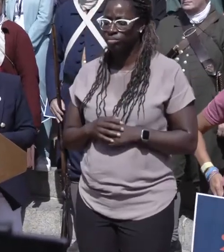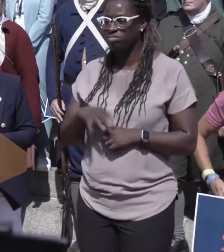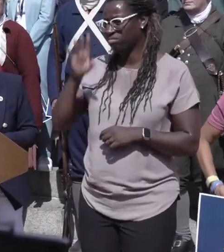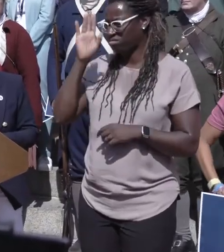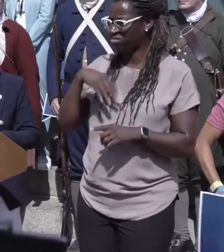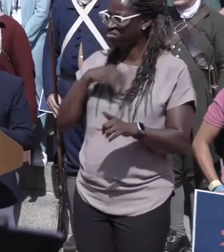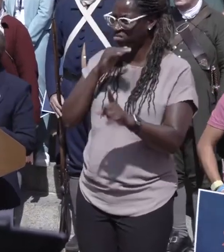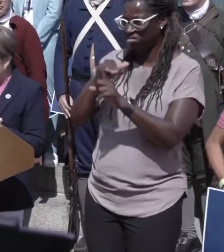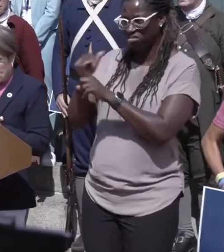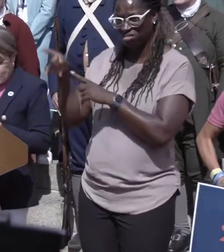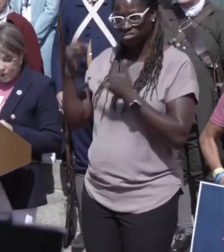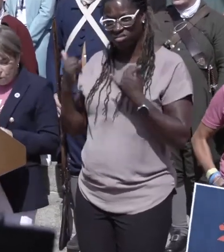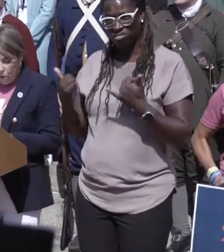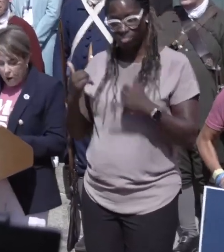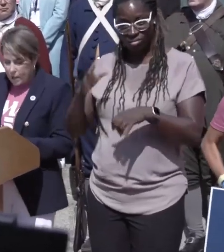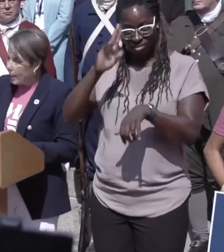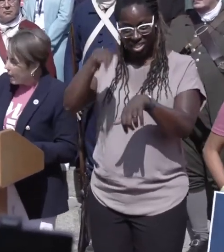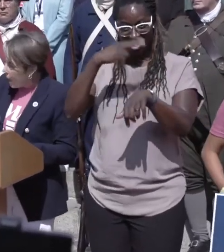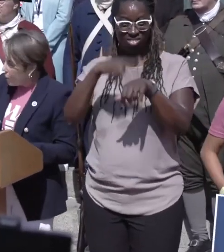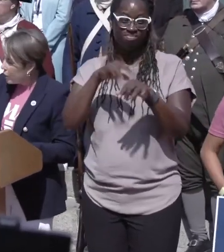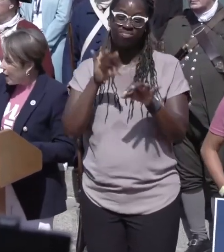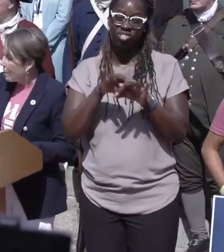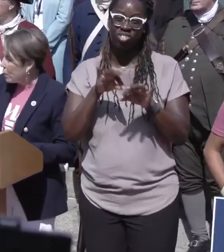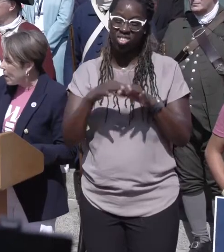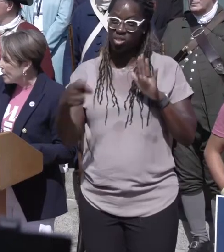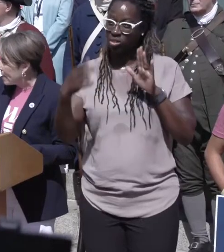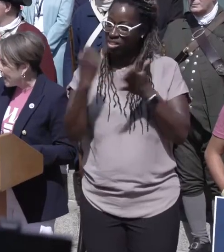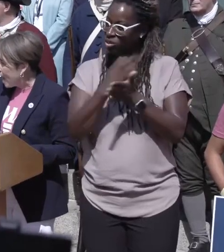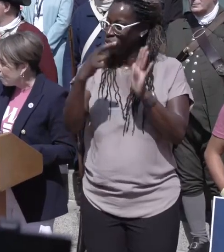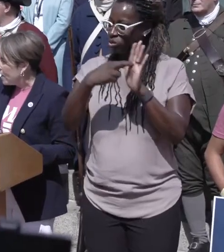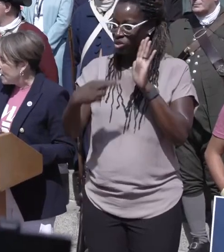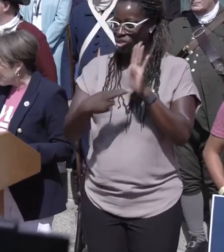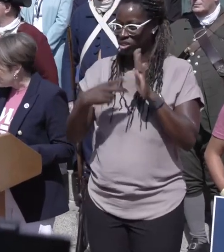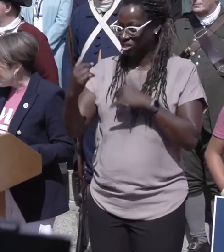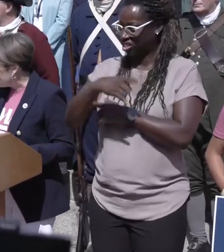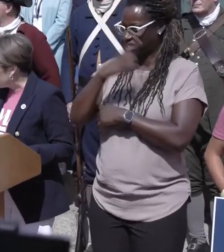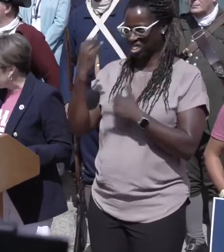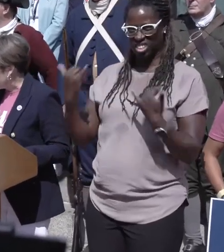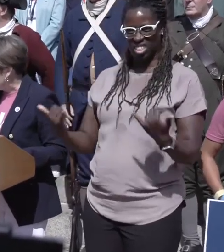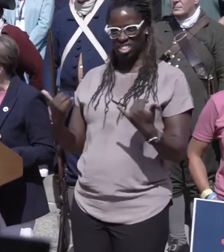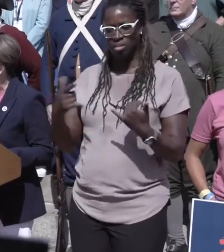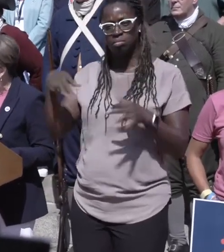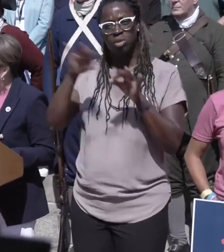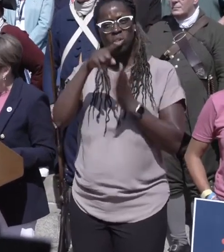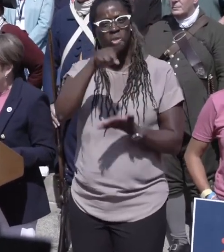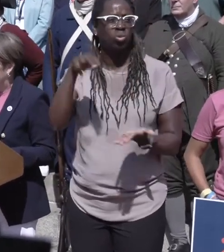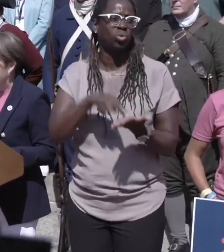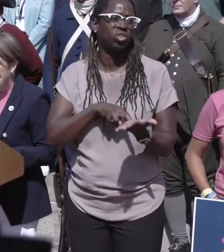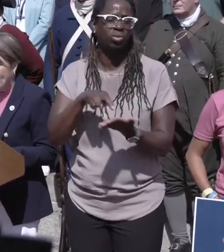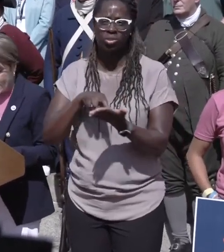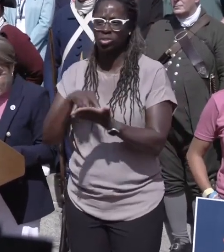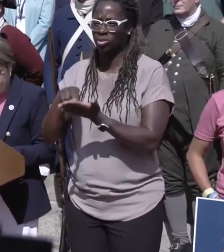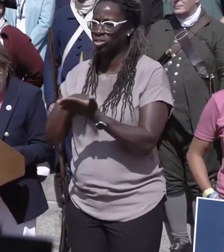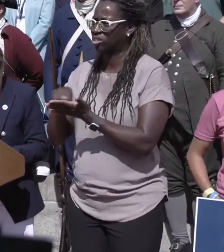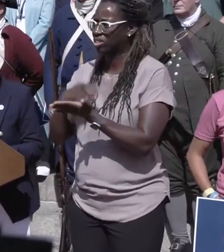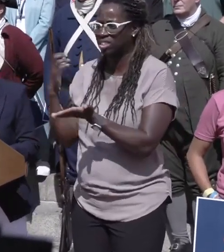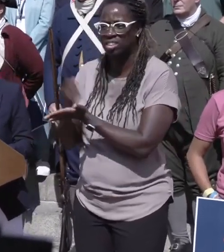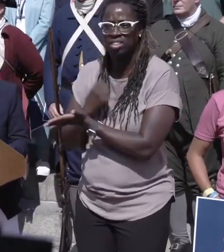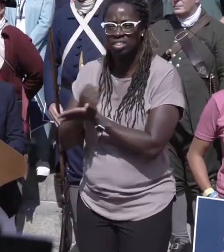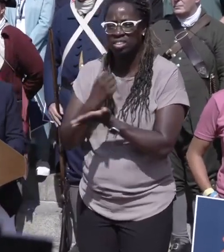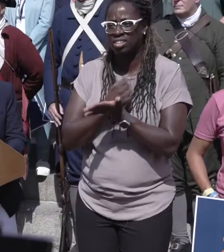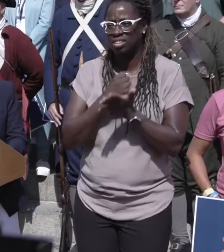Registration Day. So let's spread the word and encourage everyone to get out, get registered, and participate in our